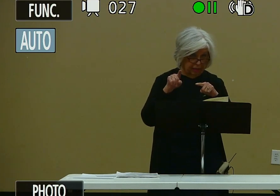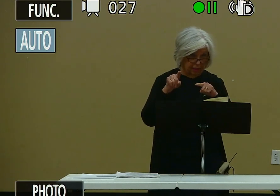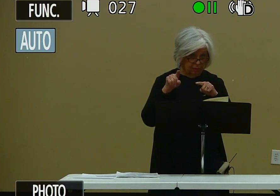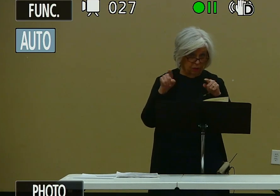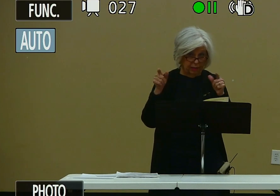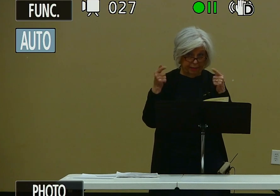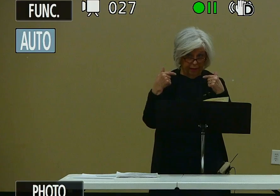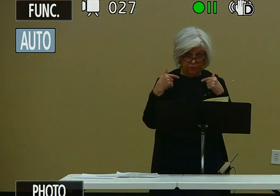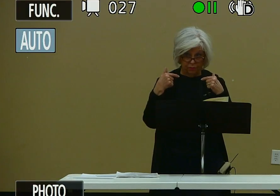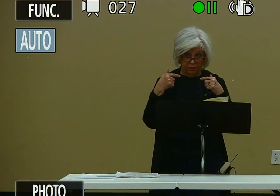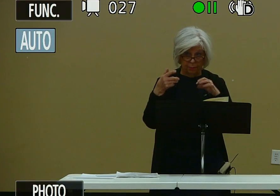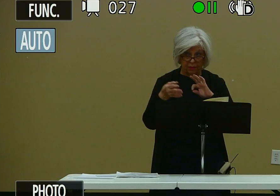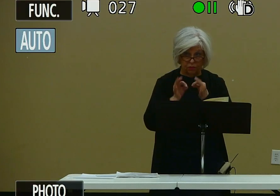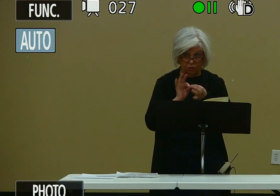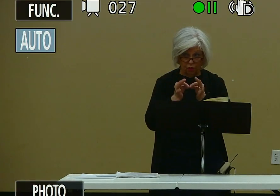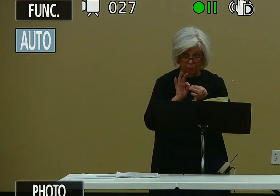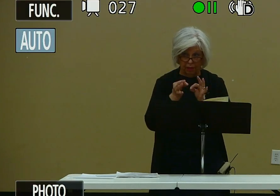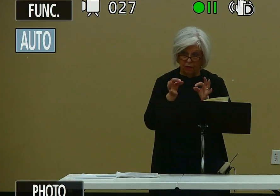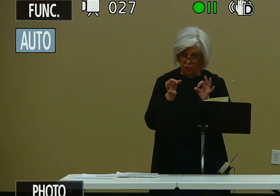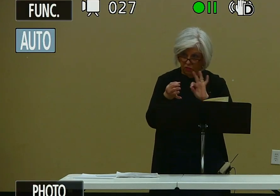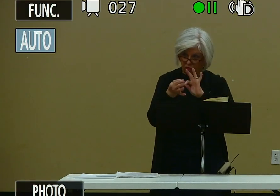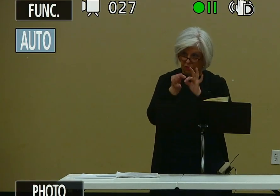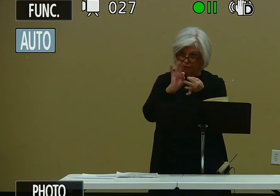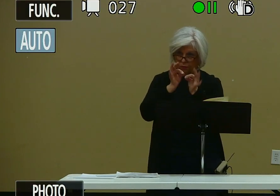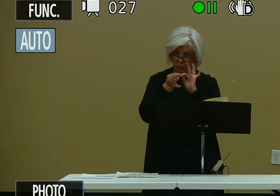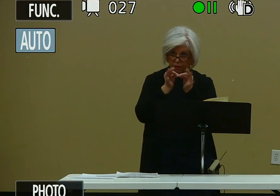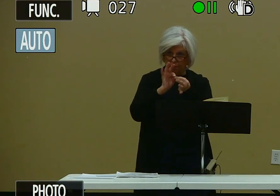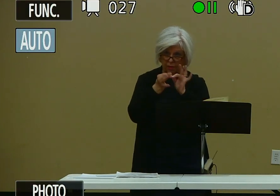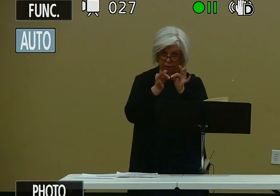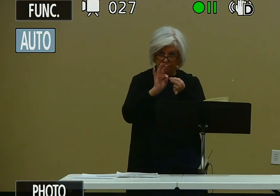him or looking at us, if somebody's interpreting, this is a sign for interpreting.